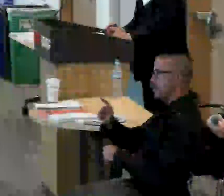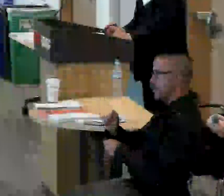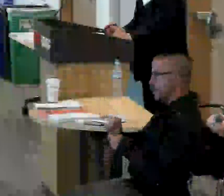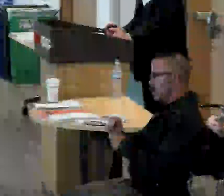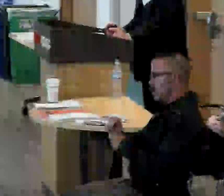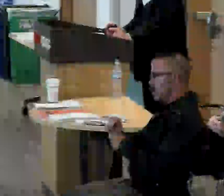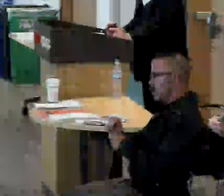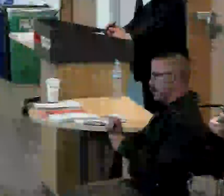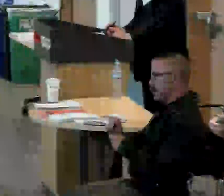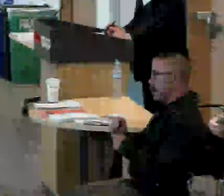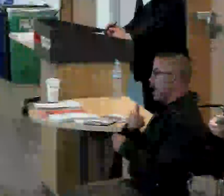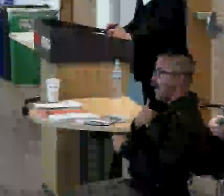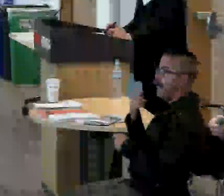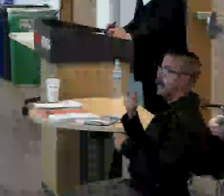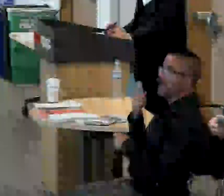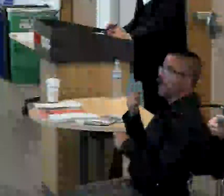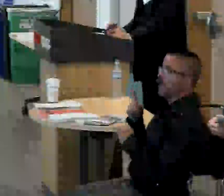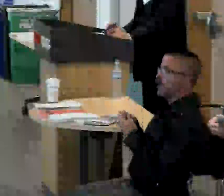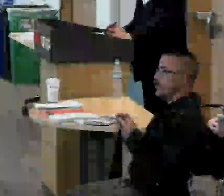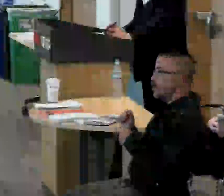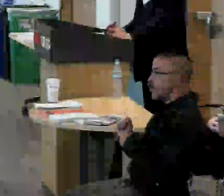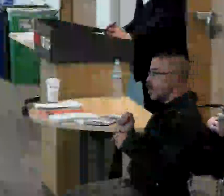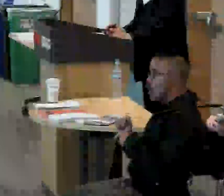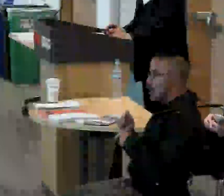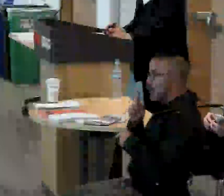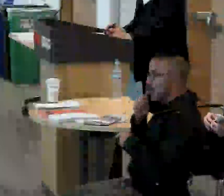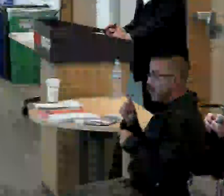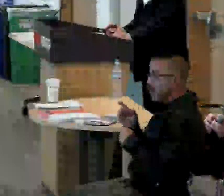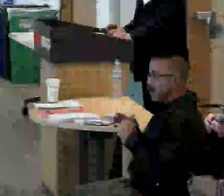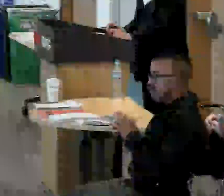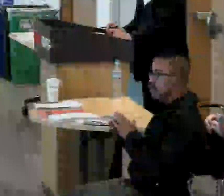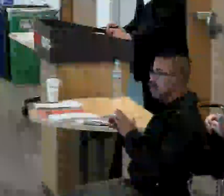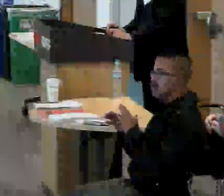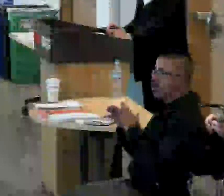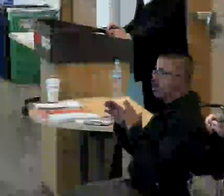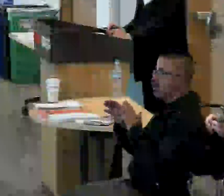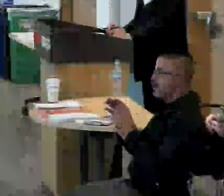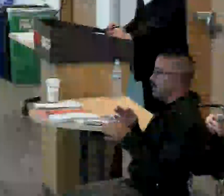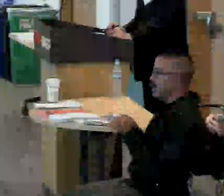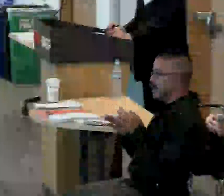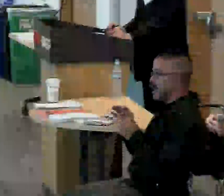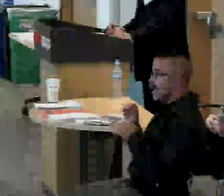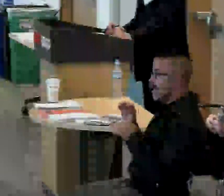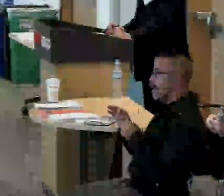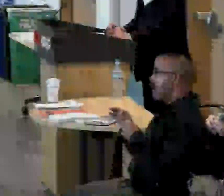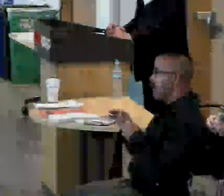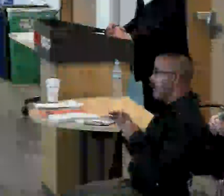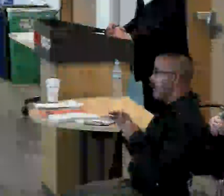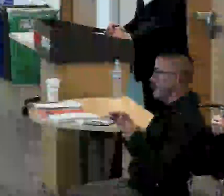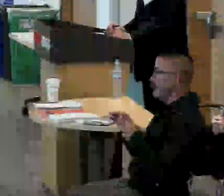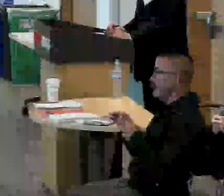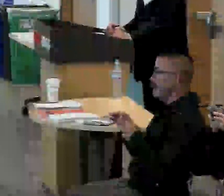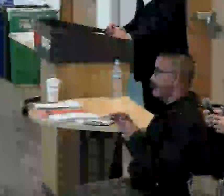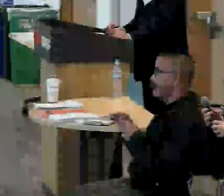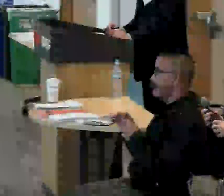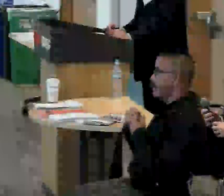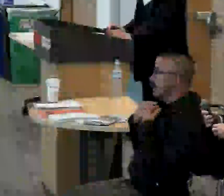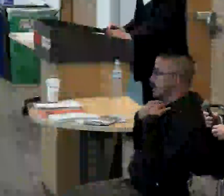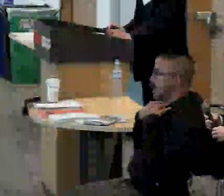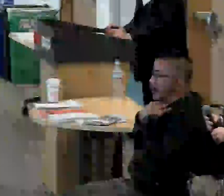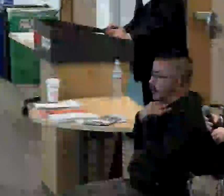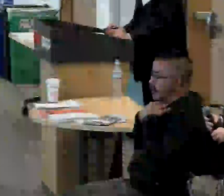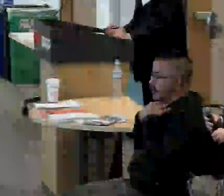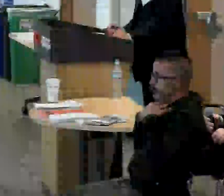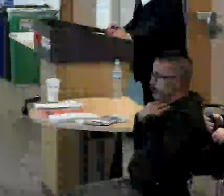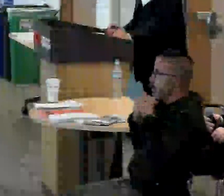have something to hope and live for instead of, you know, being where they're at.